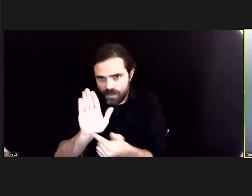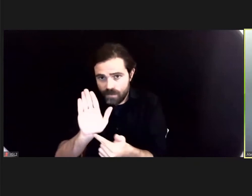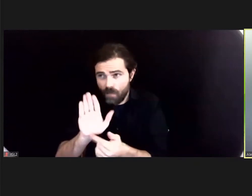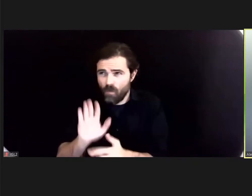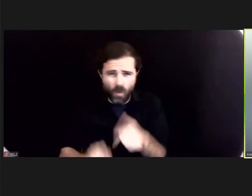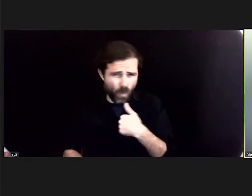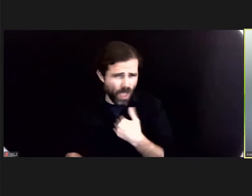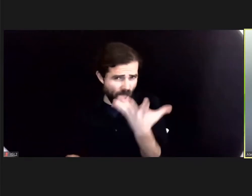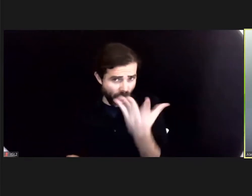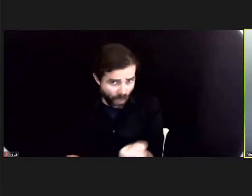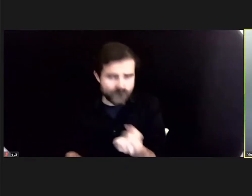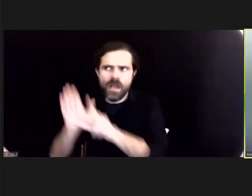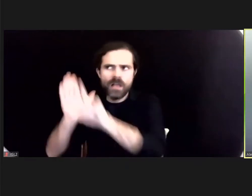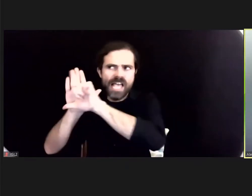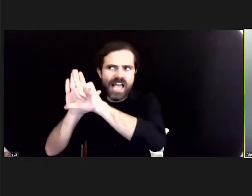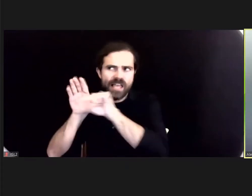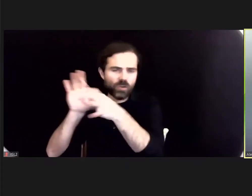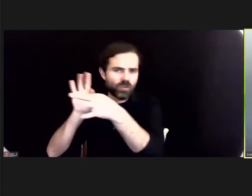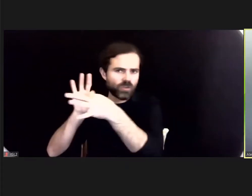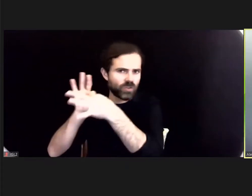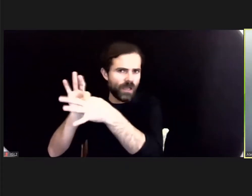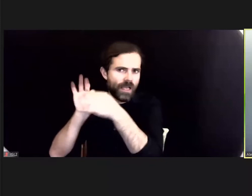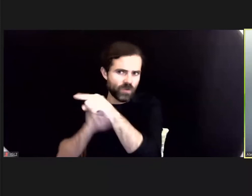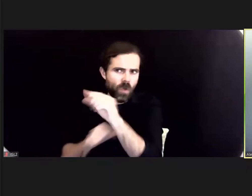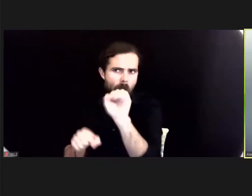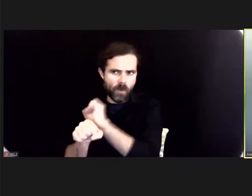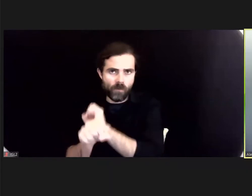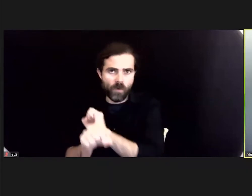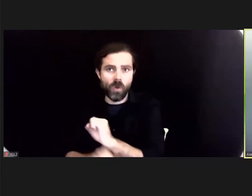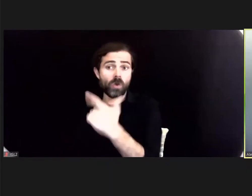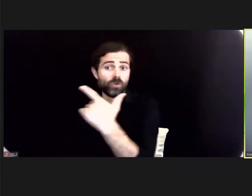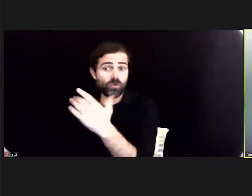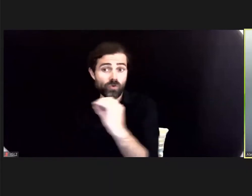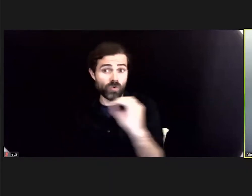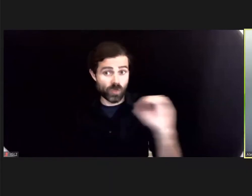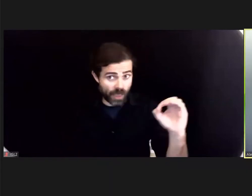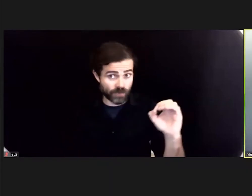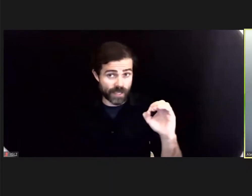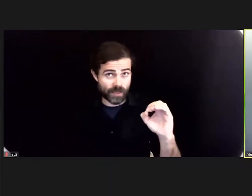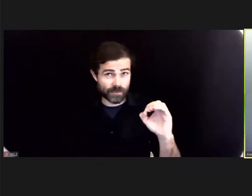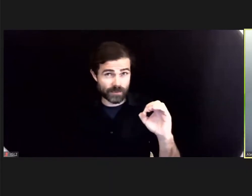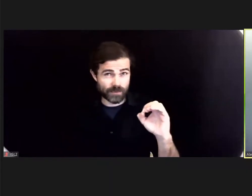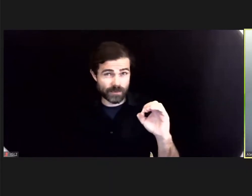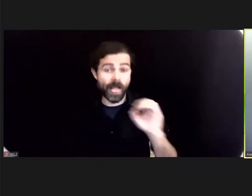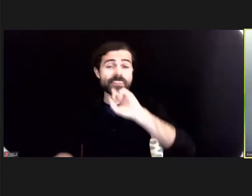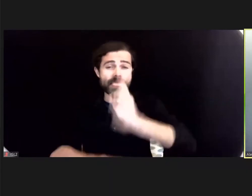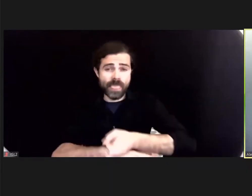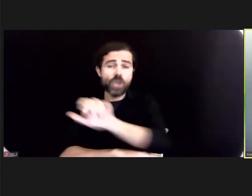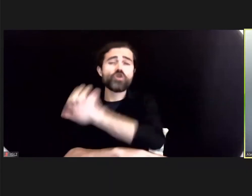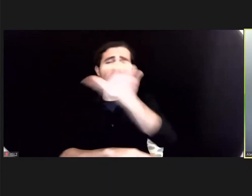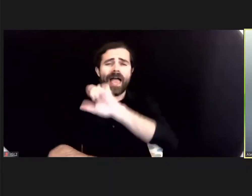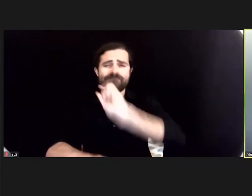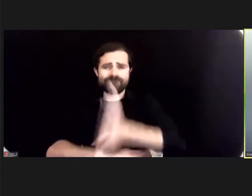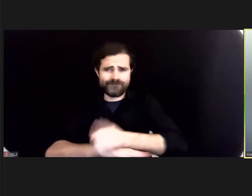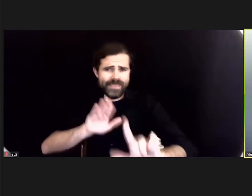the 2000 Employment Equality Directive that should ensure that at member state level, when